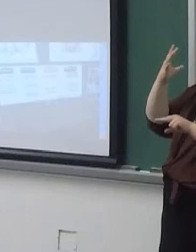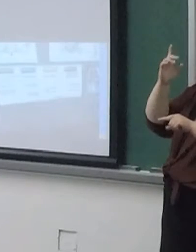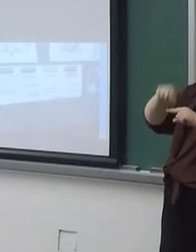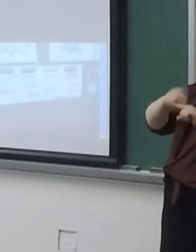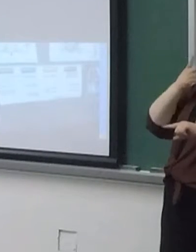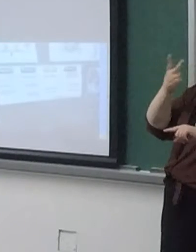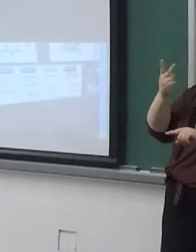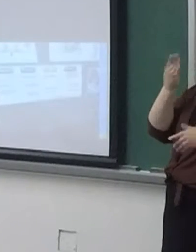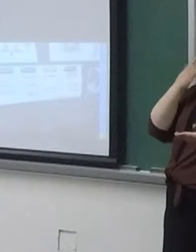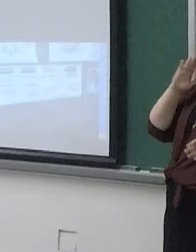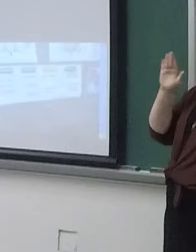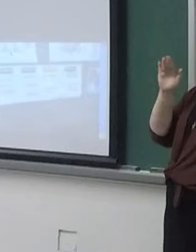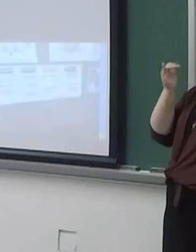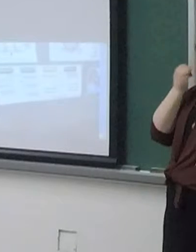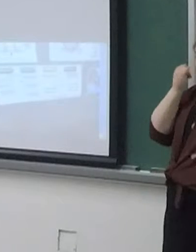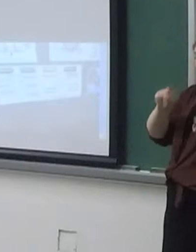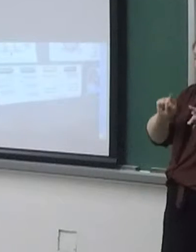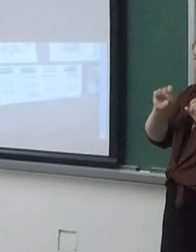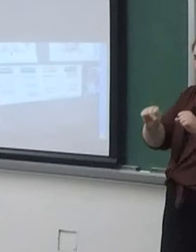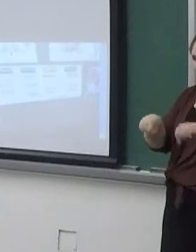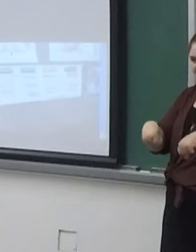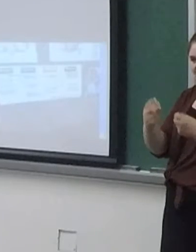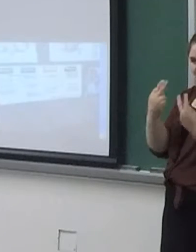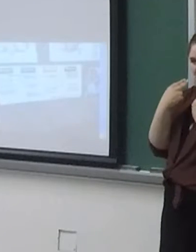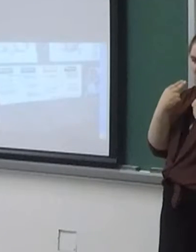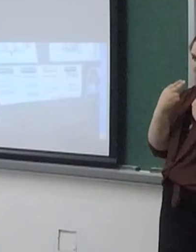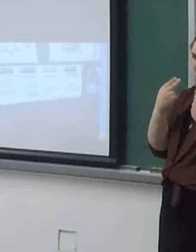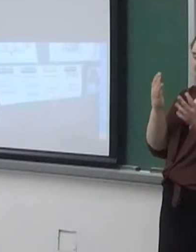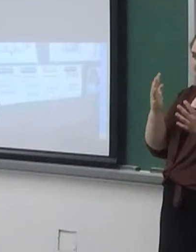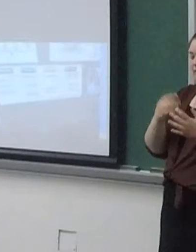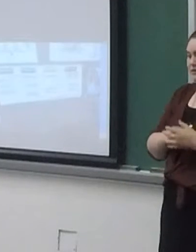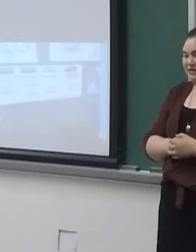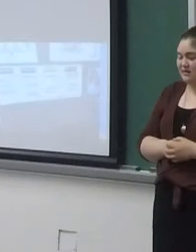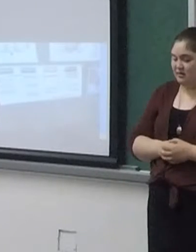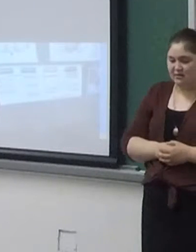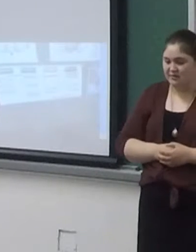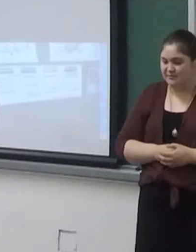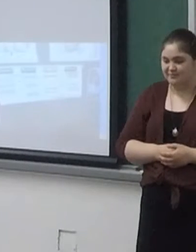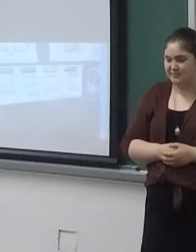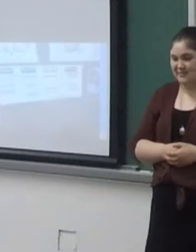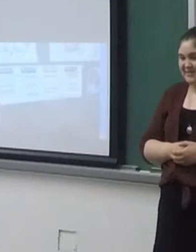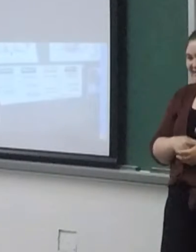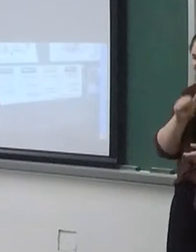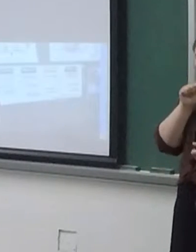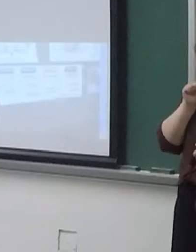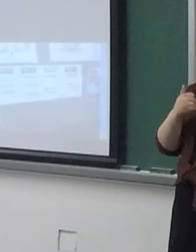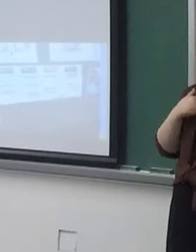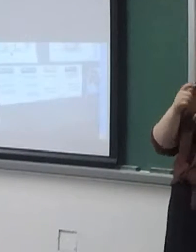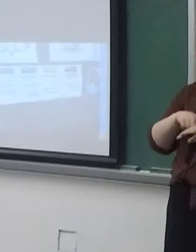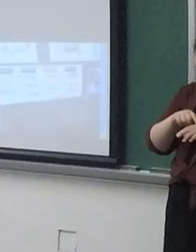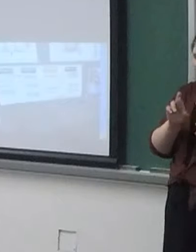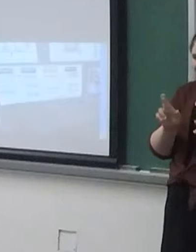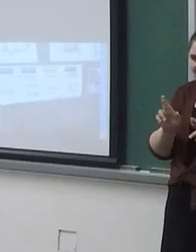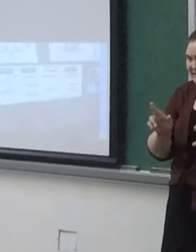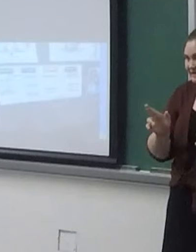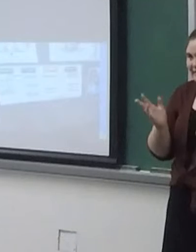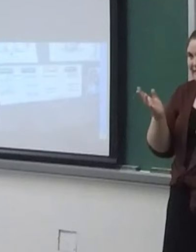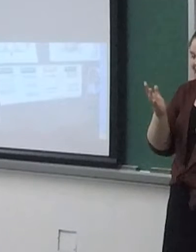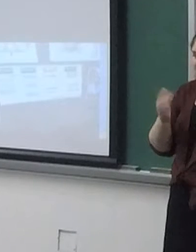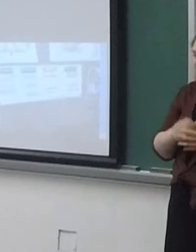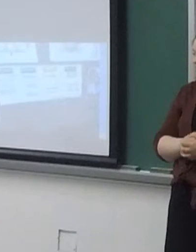if anybody could see anything, and unfortunately it was kind of thrown to us last minute, so it was a